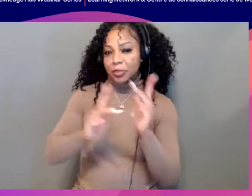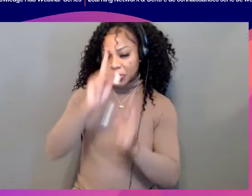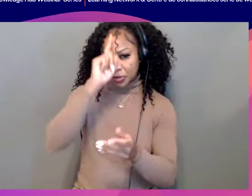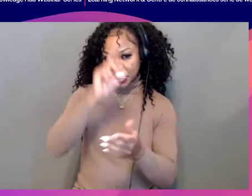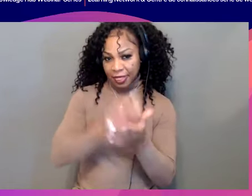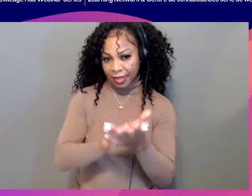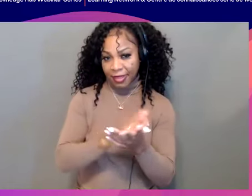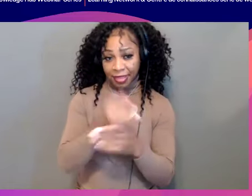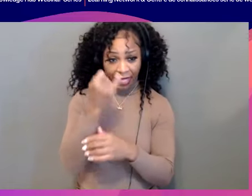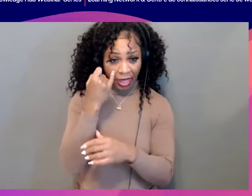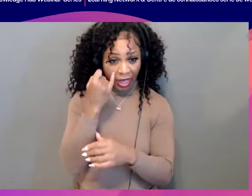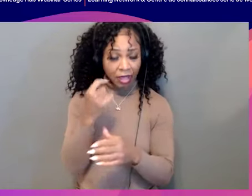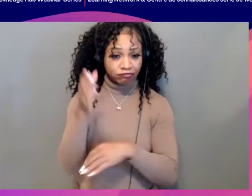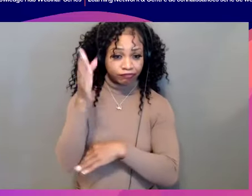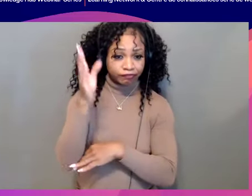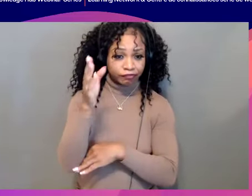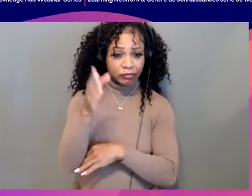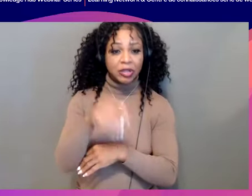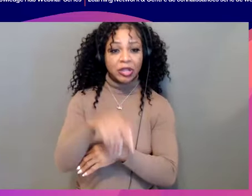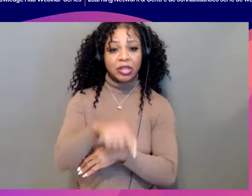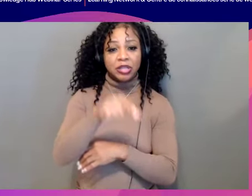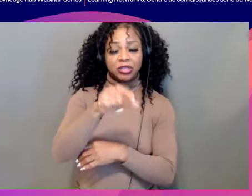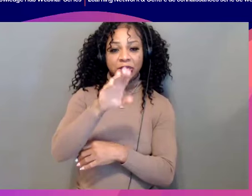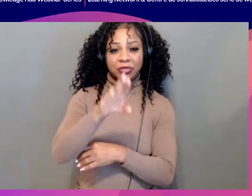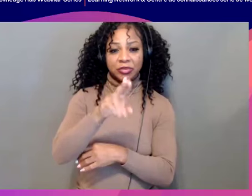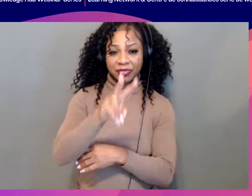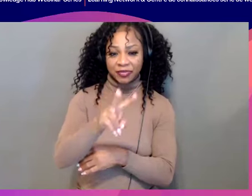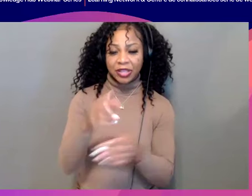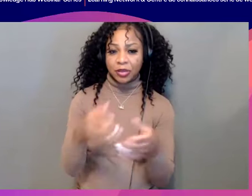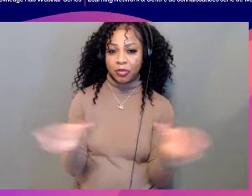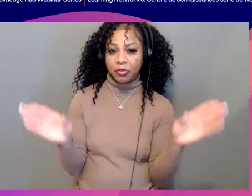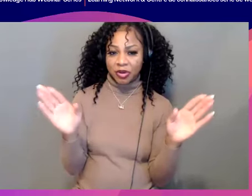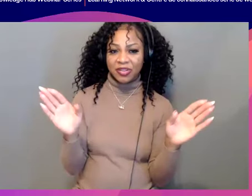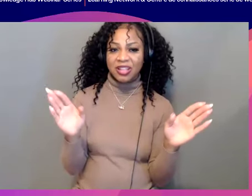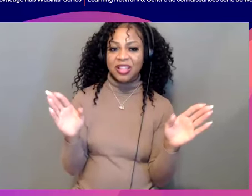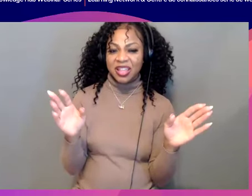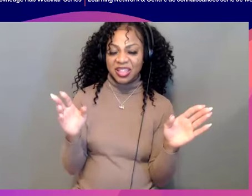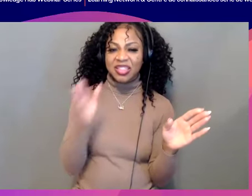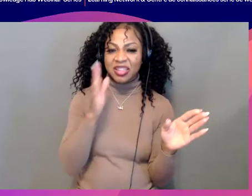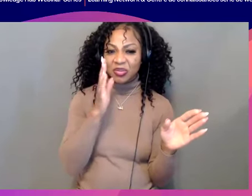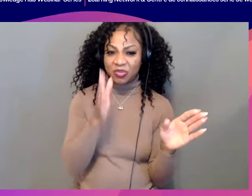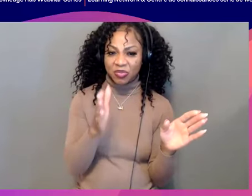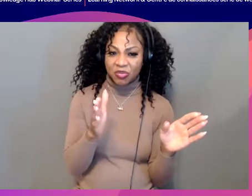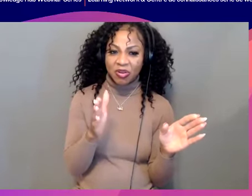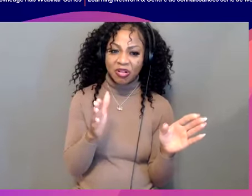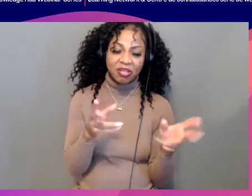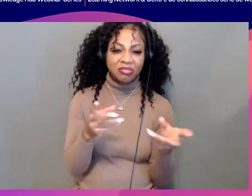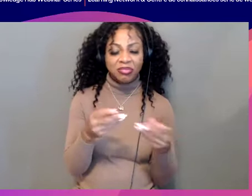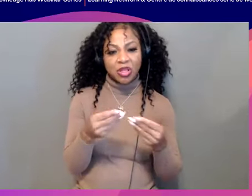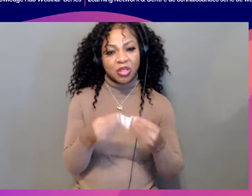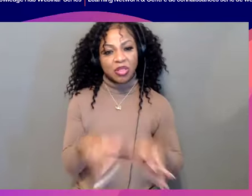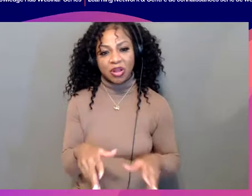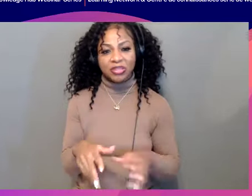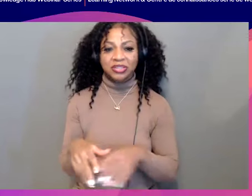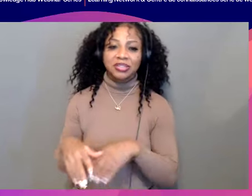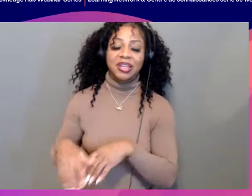we talk about gender-based violence in a broader way, then we lose track of the fact that violence is gendered. And